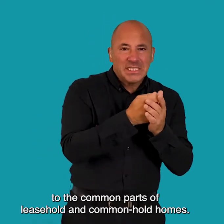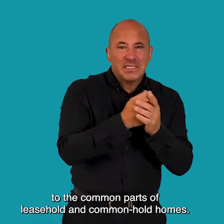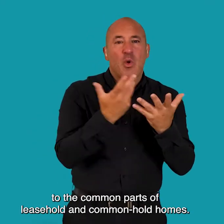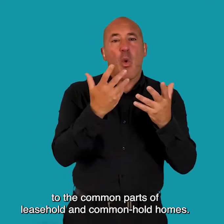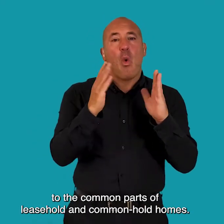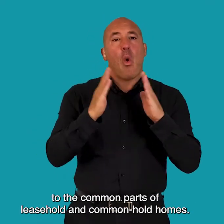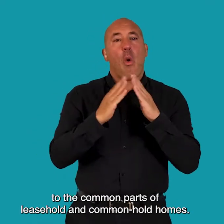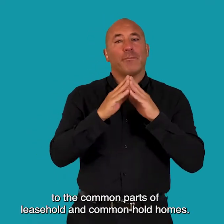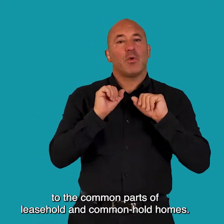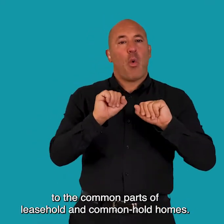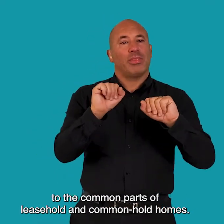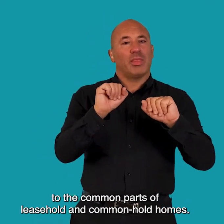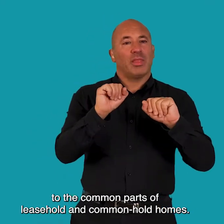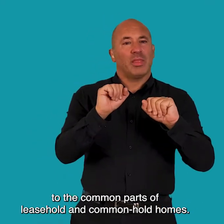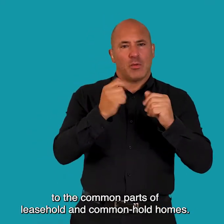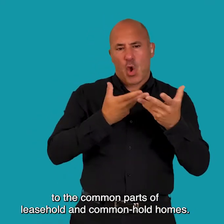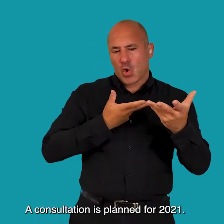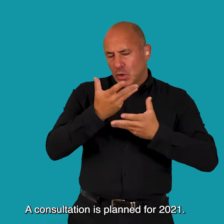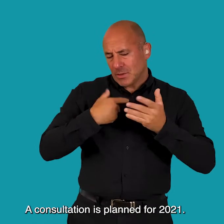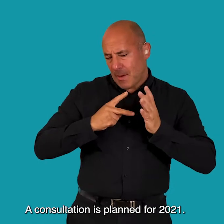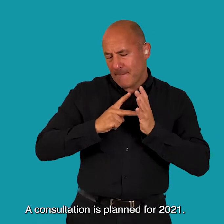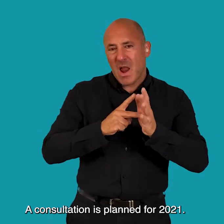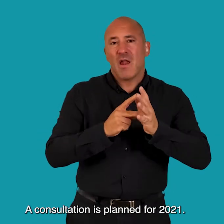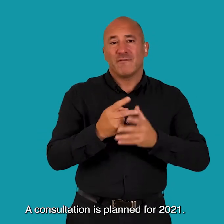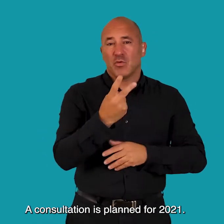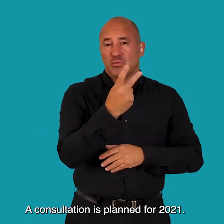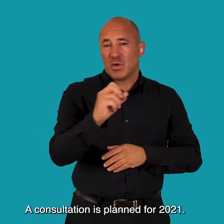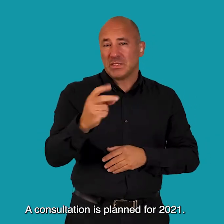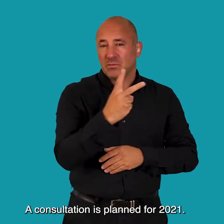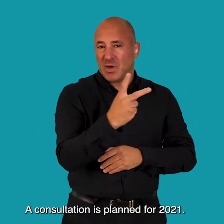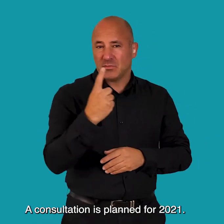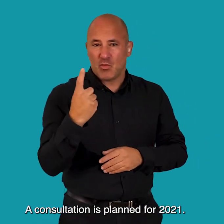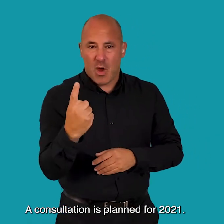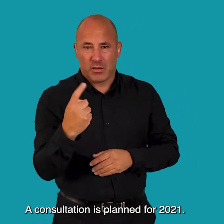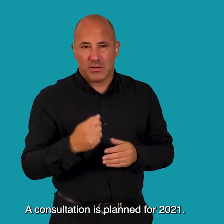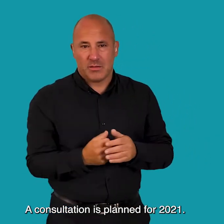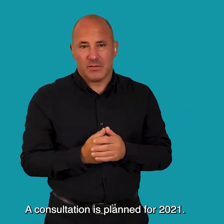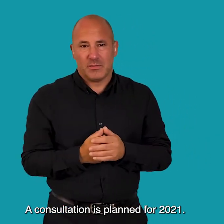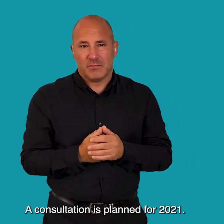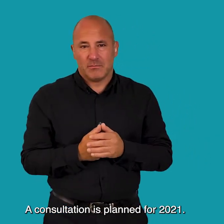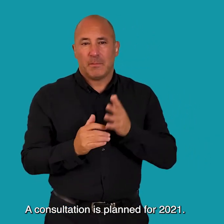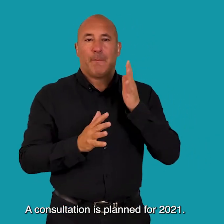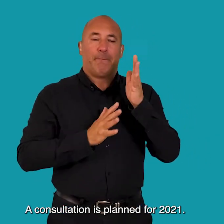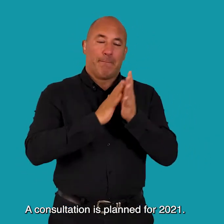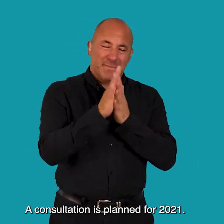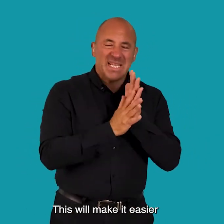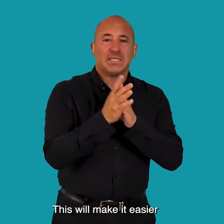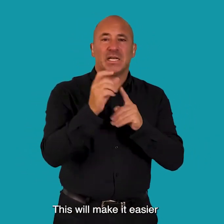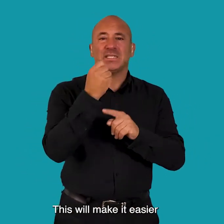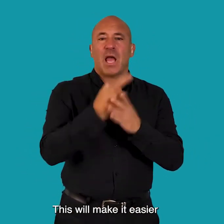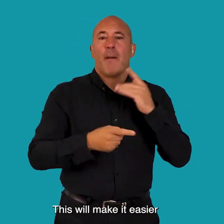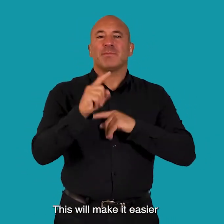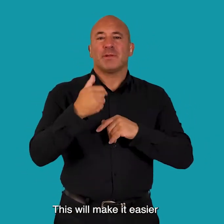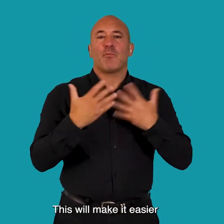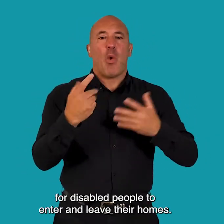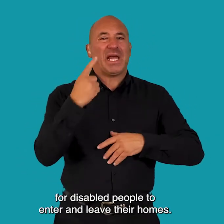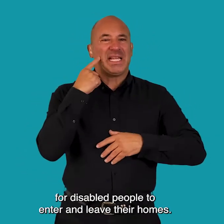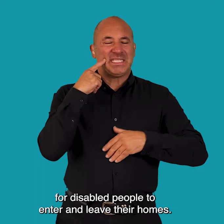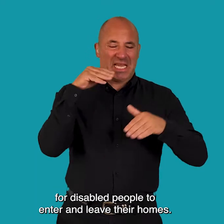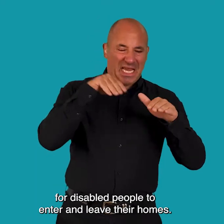of leasehold and commonhold homes. A consultation is planned for 2021. This will make it easier for disabled